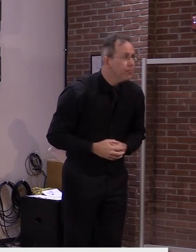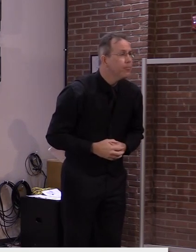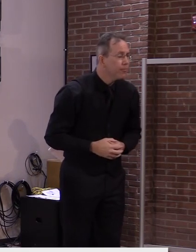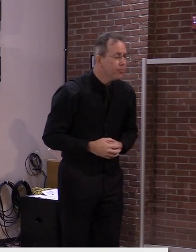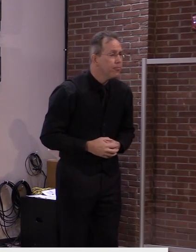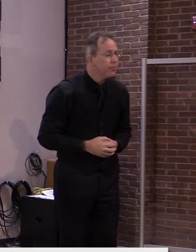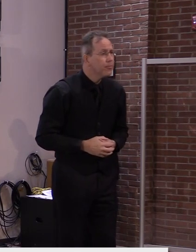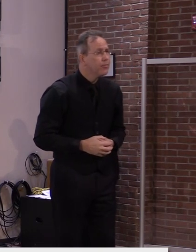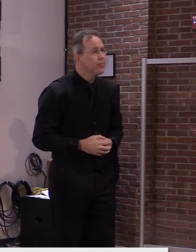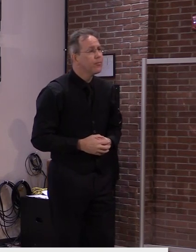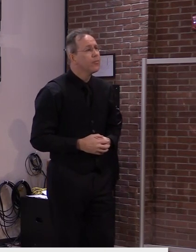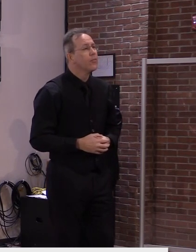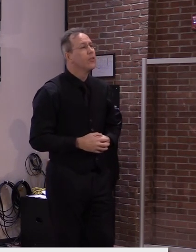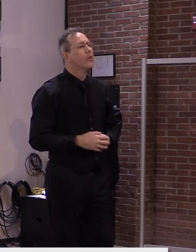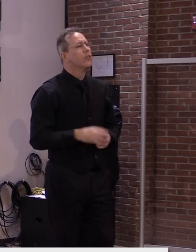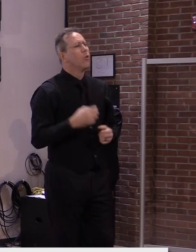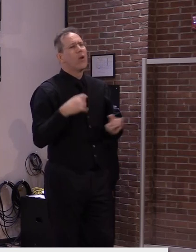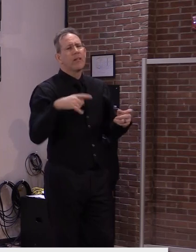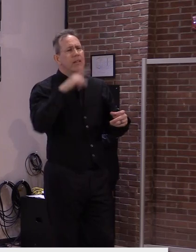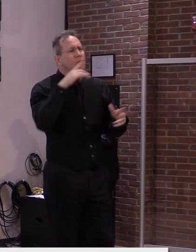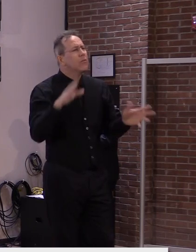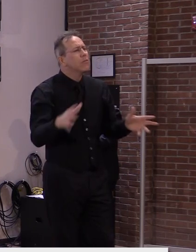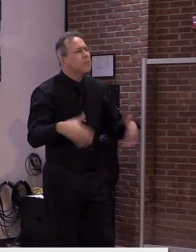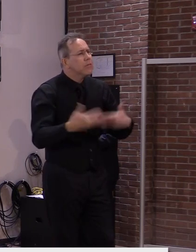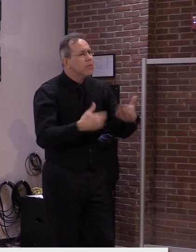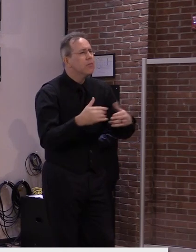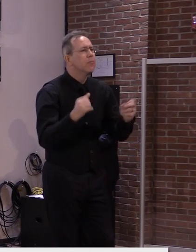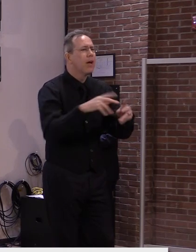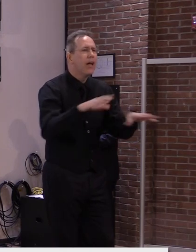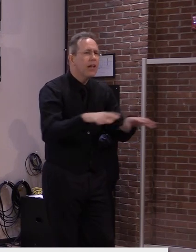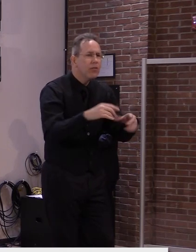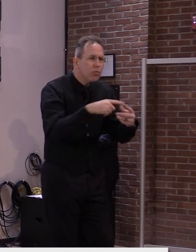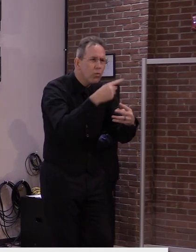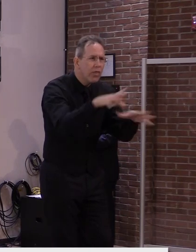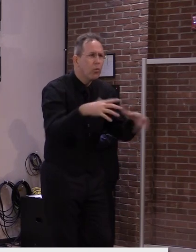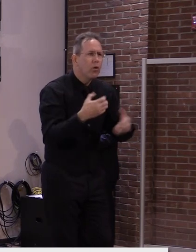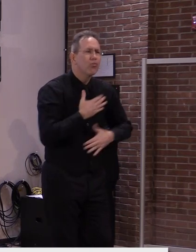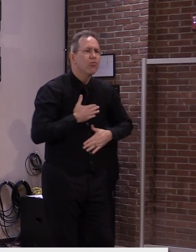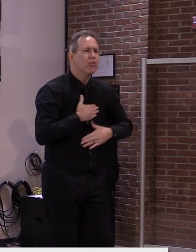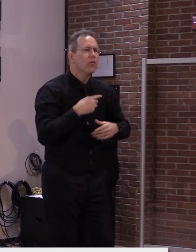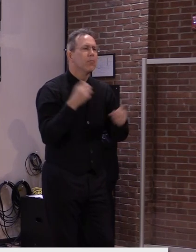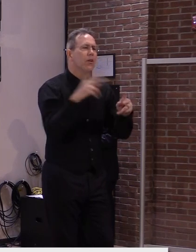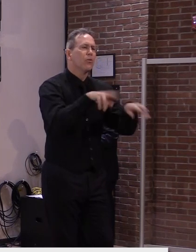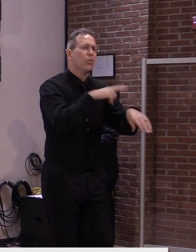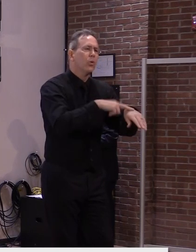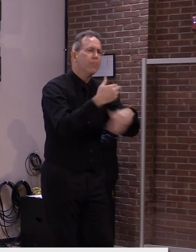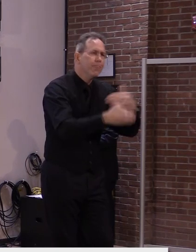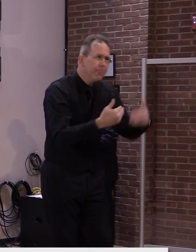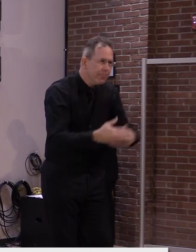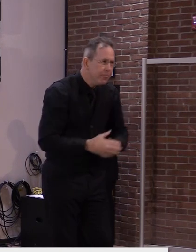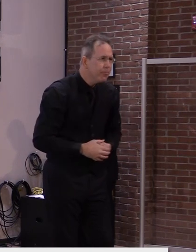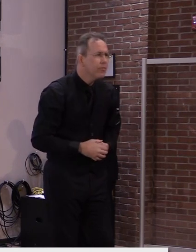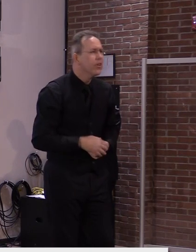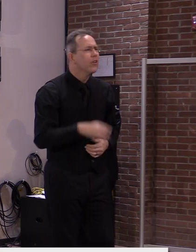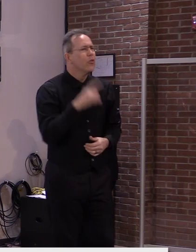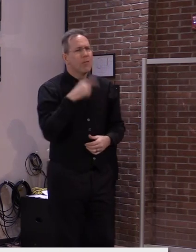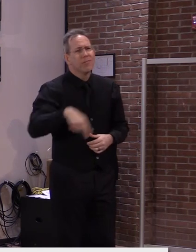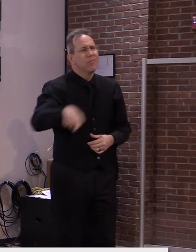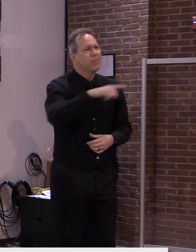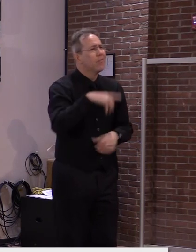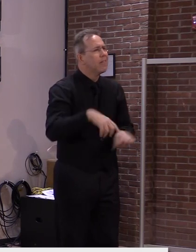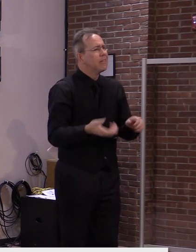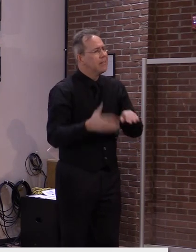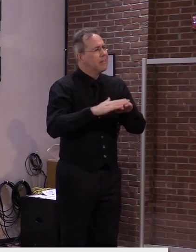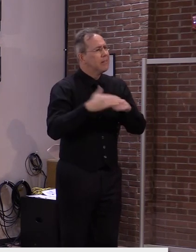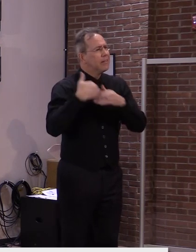lives. I think Vermont has a special responsibility to try to do more for our students, since our pandemic response to date has been arguably